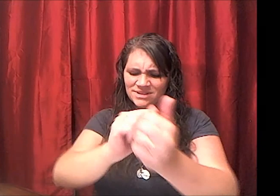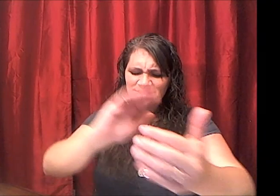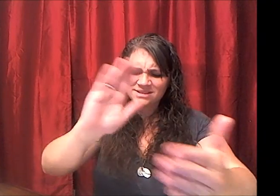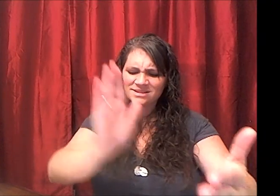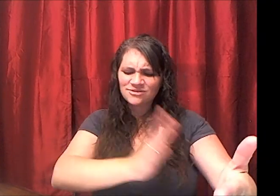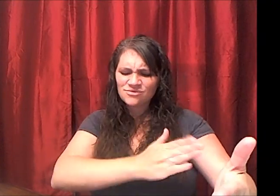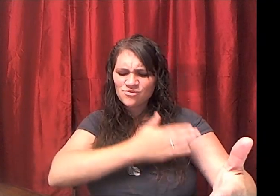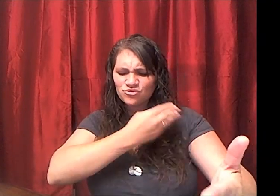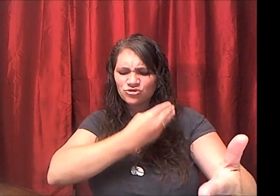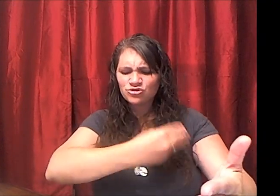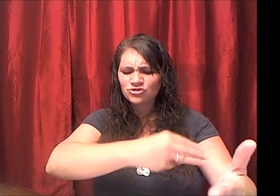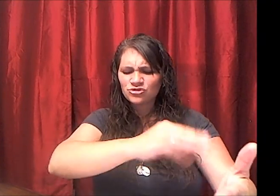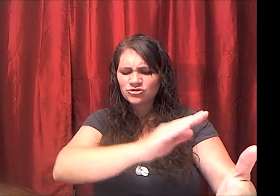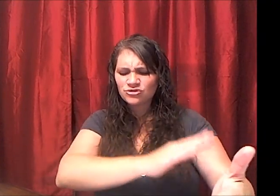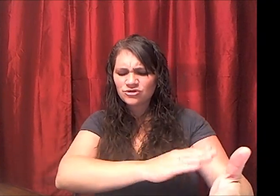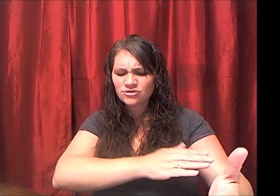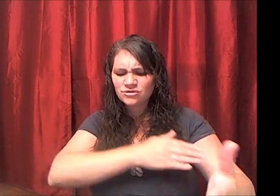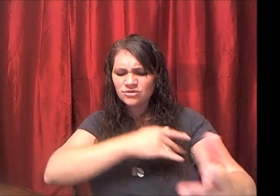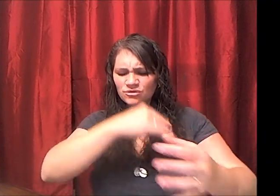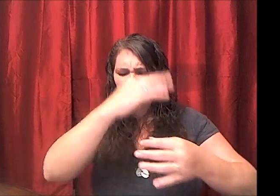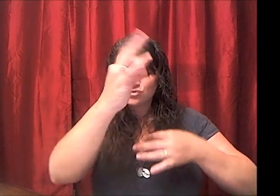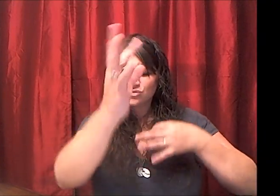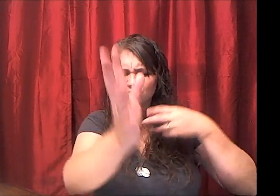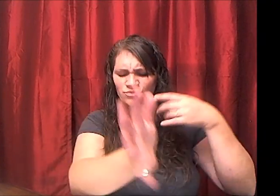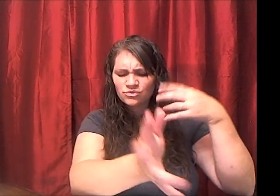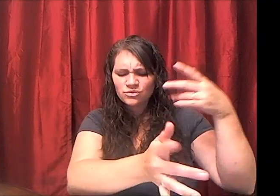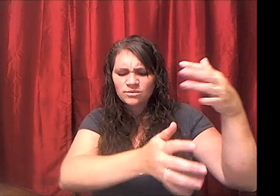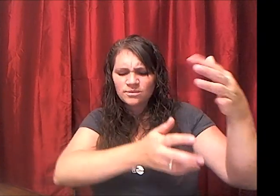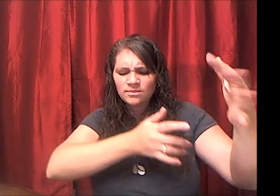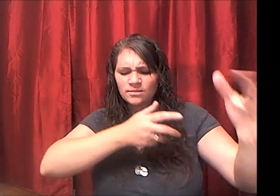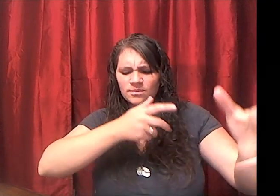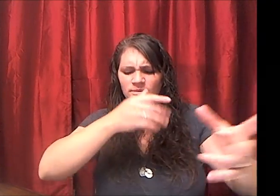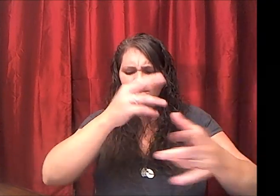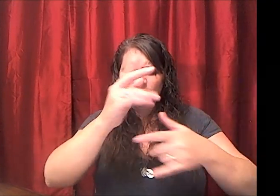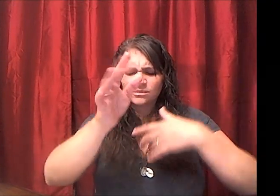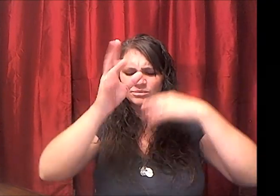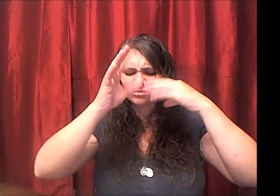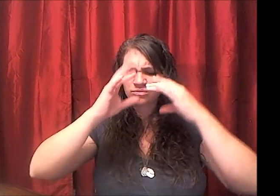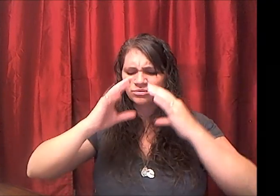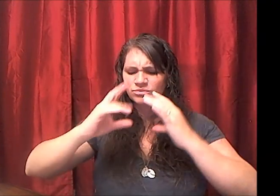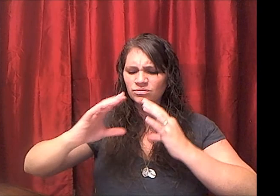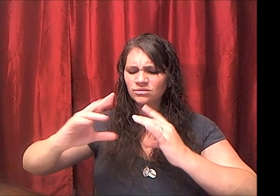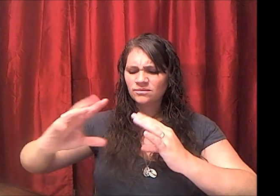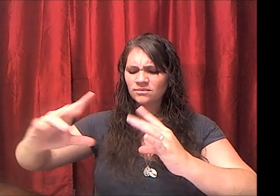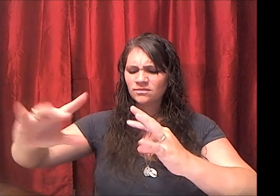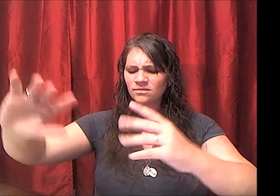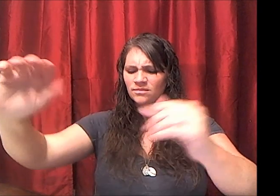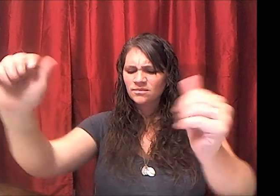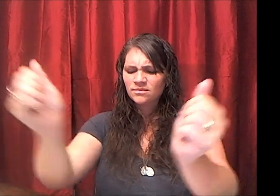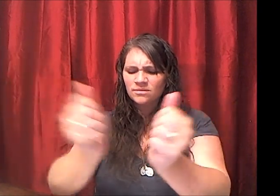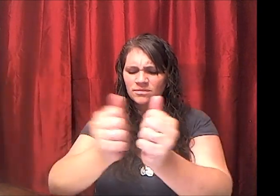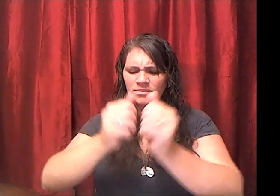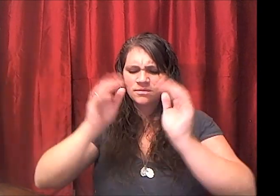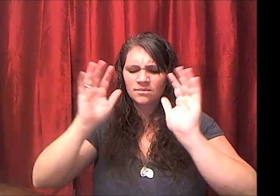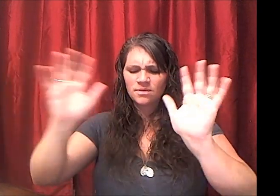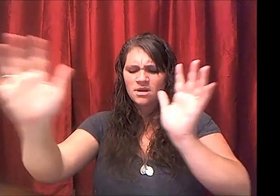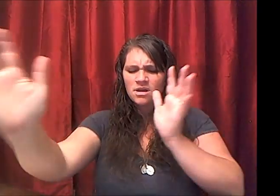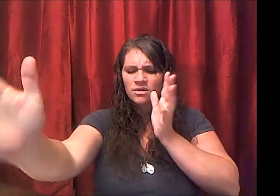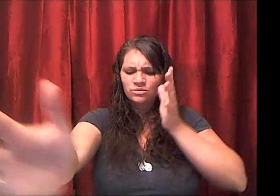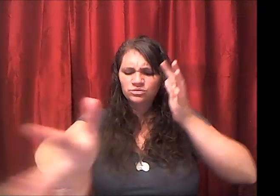Or should I say angel of the moon? I don't care for that name. It's so pizza. And I fight